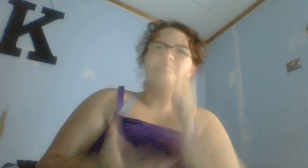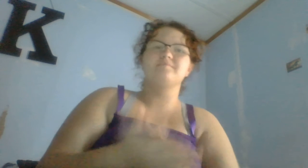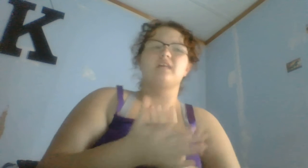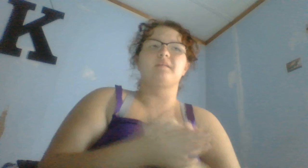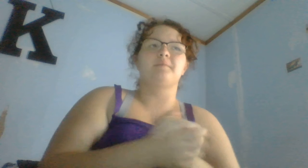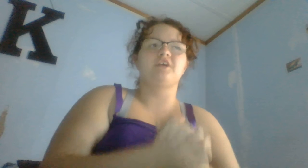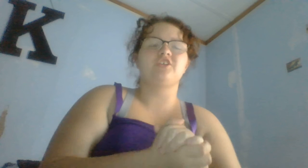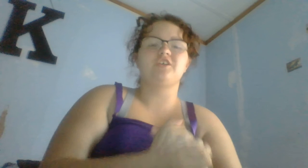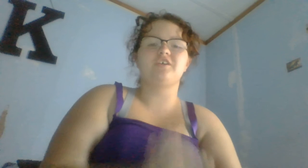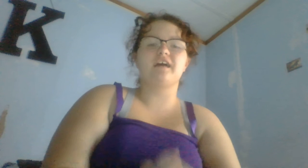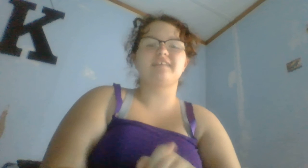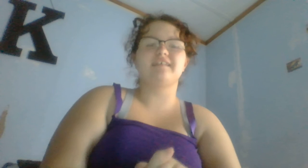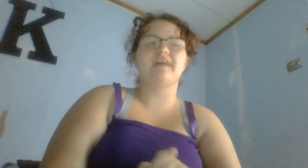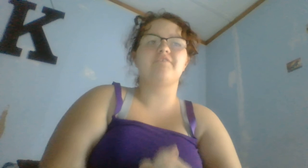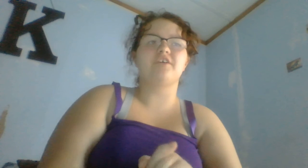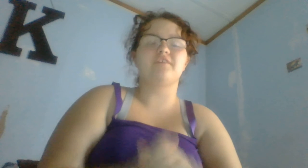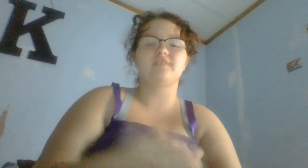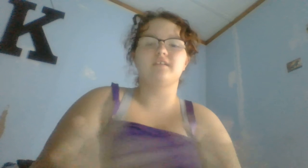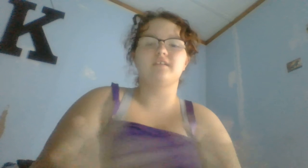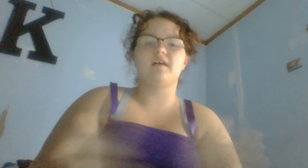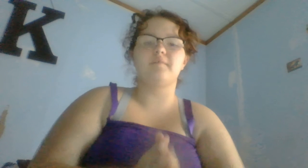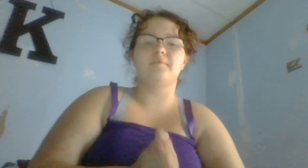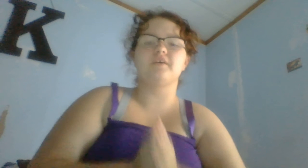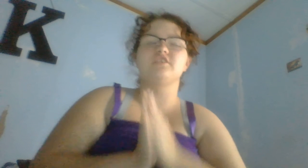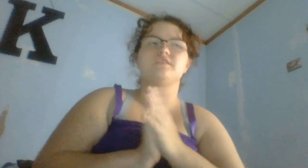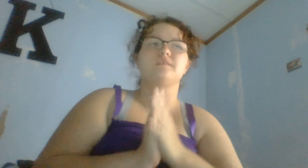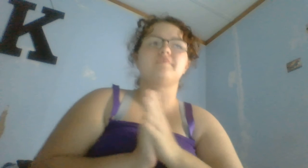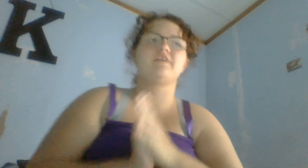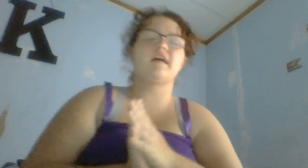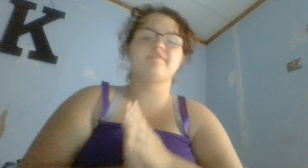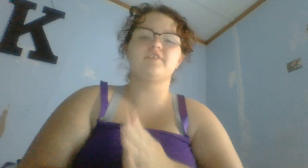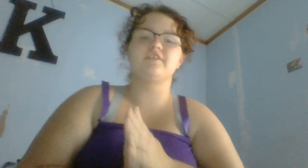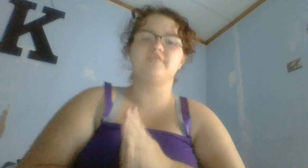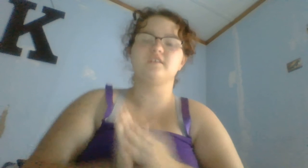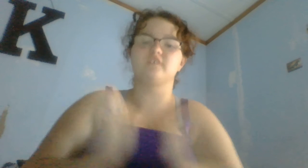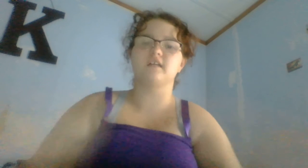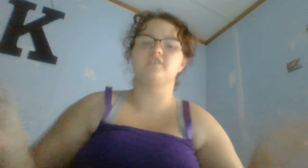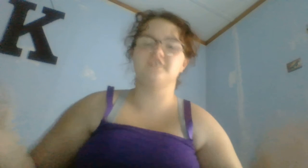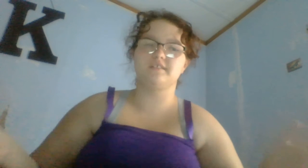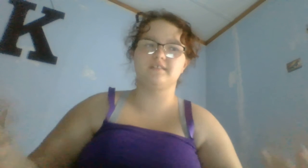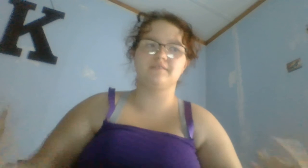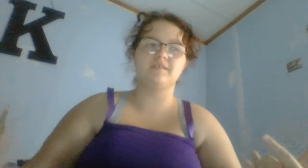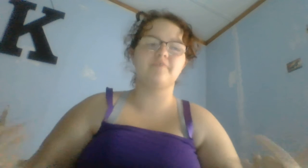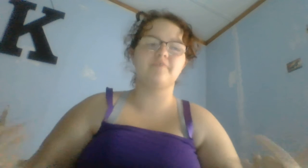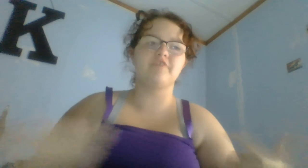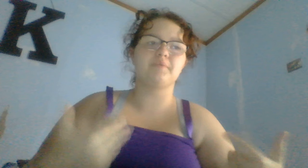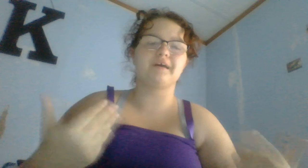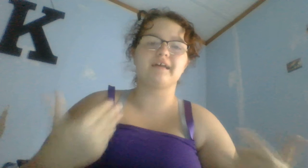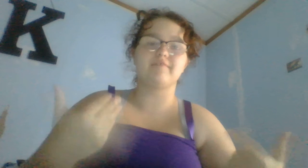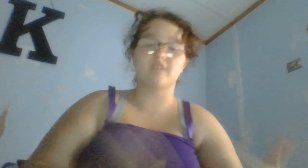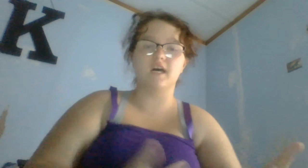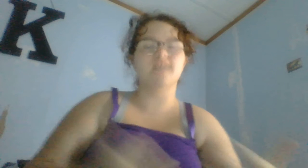and i'm pretty sure you guys have heard of the i'm pretty sure some of you have heard of these challenges and some of you probably have not